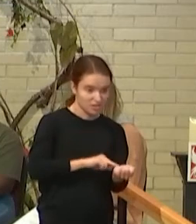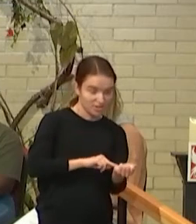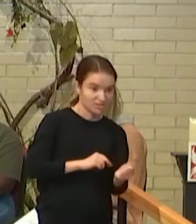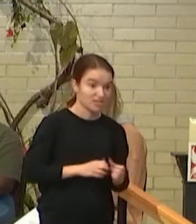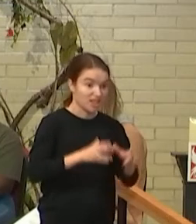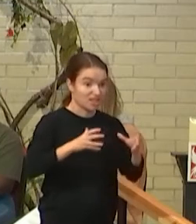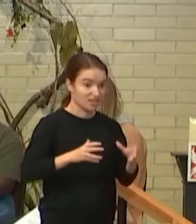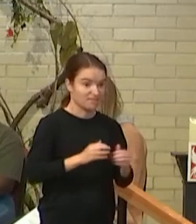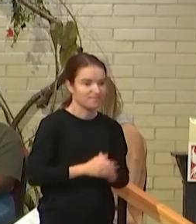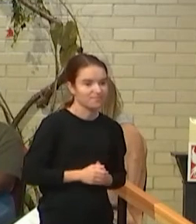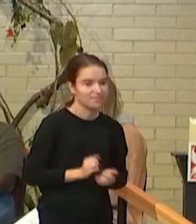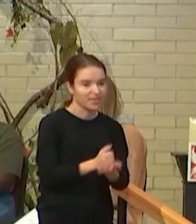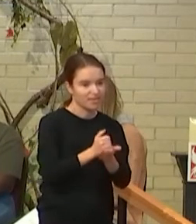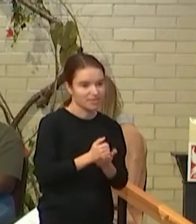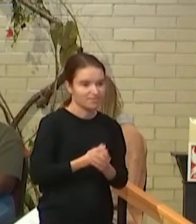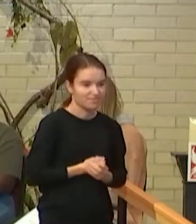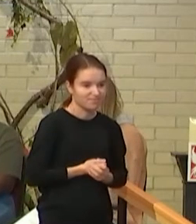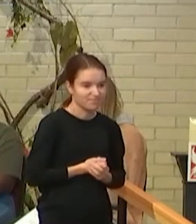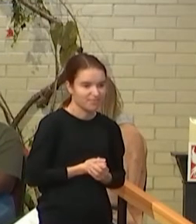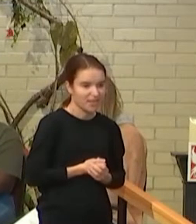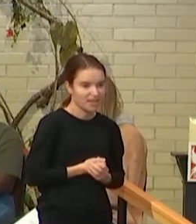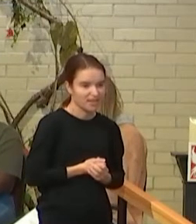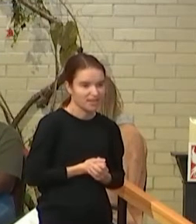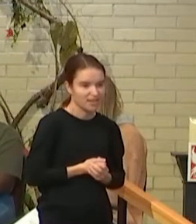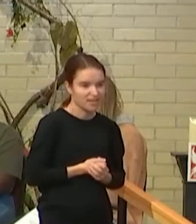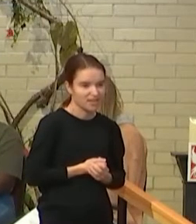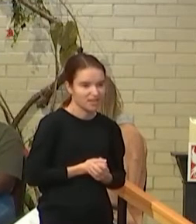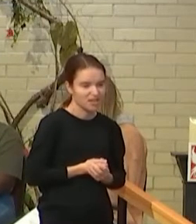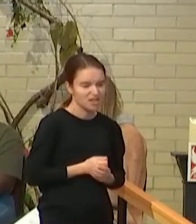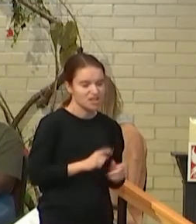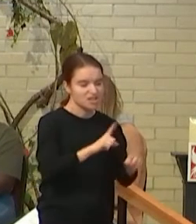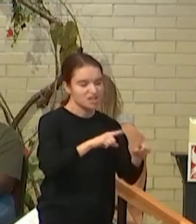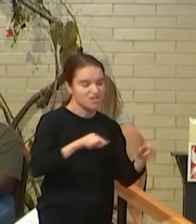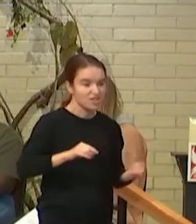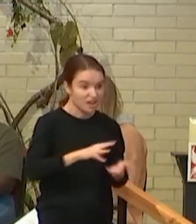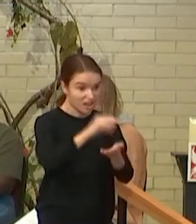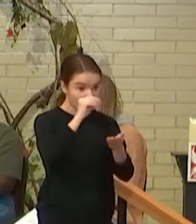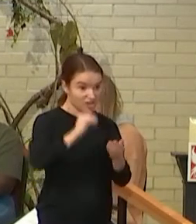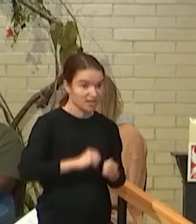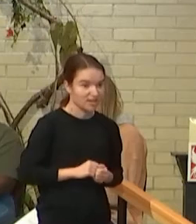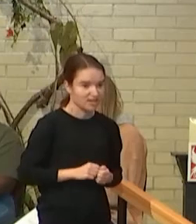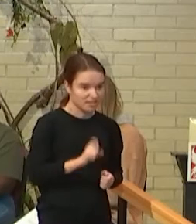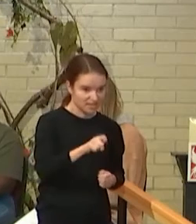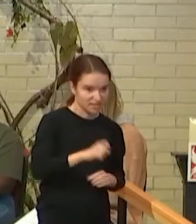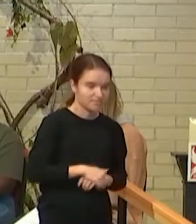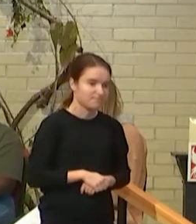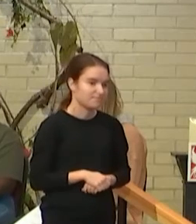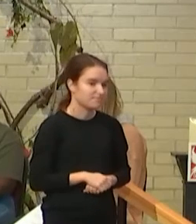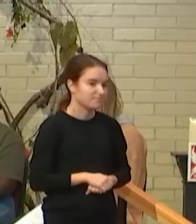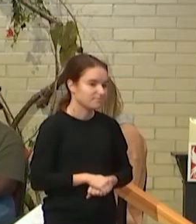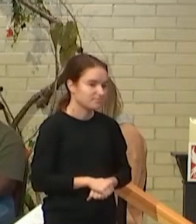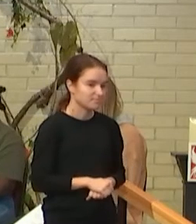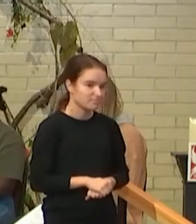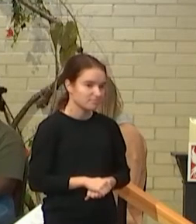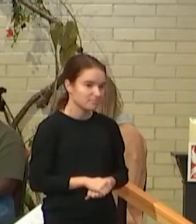for me. And then kind of, you know, just catering to different learning needs, like, yeah.